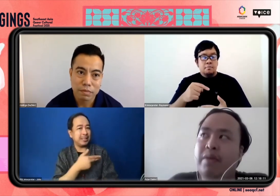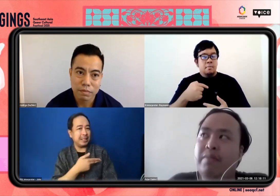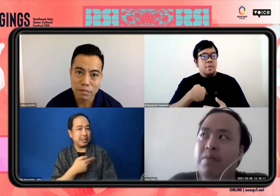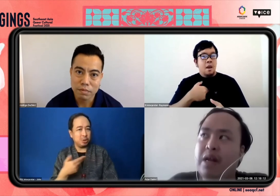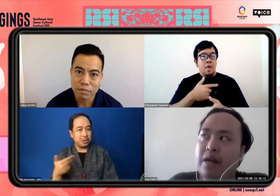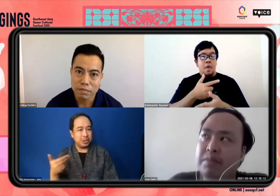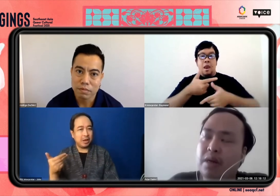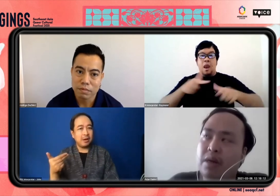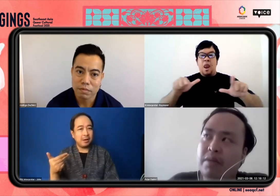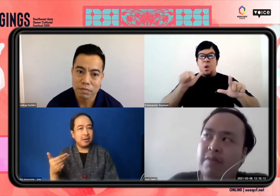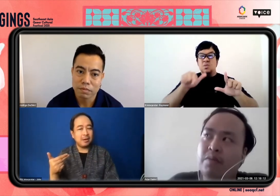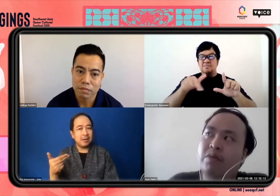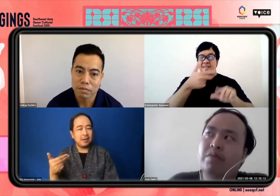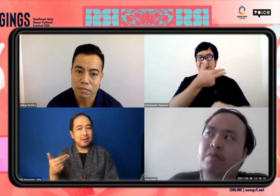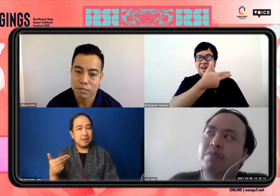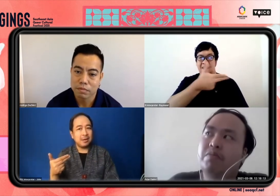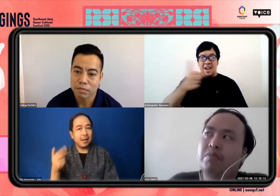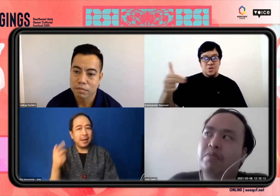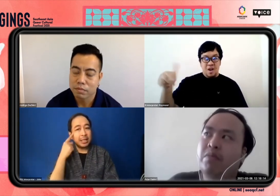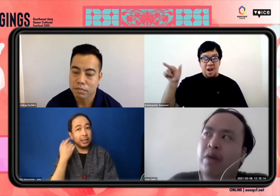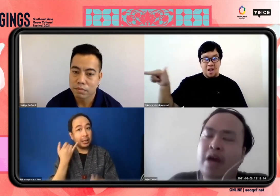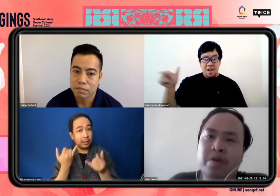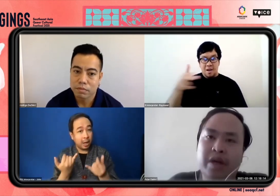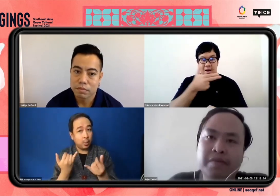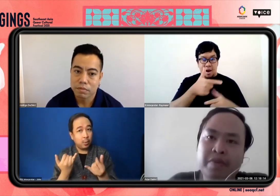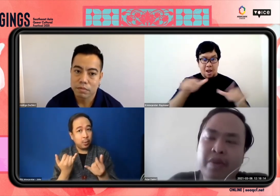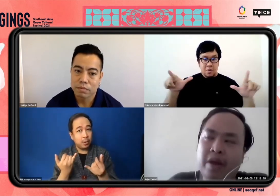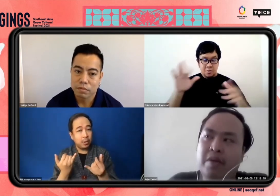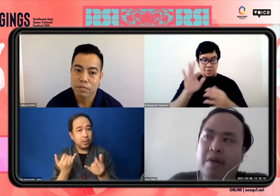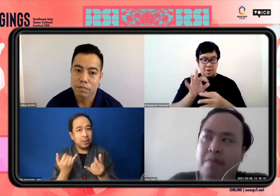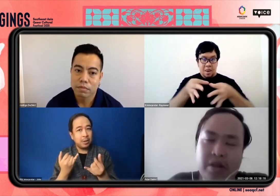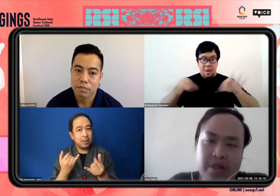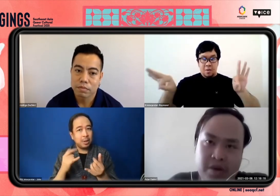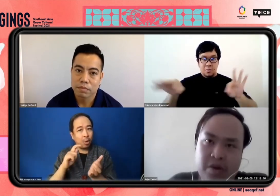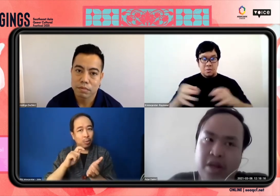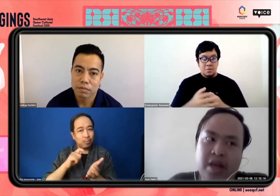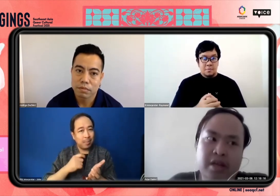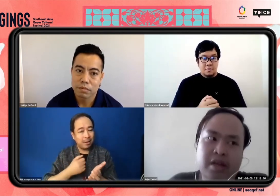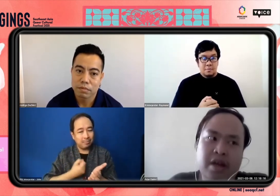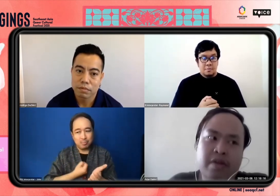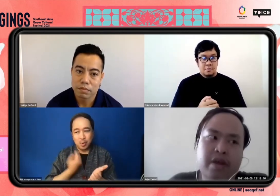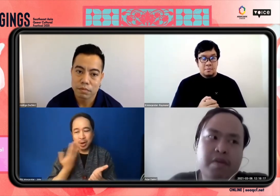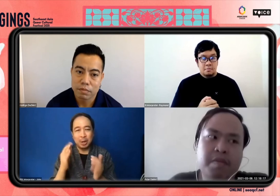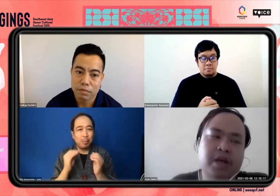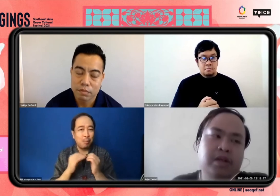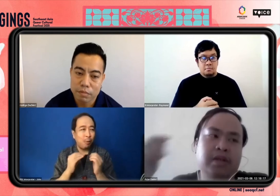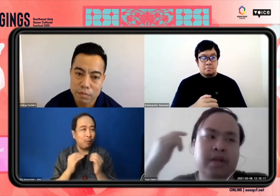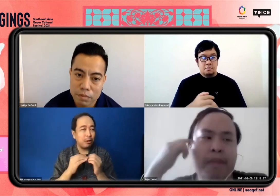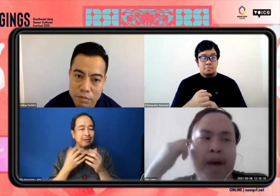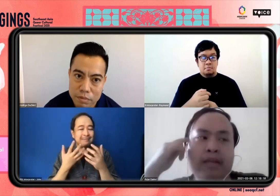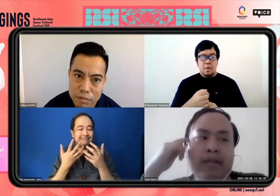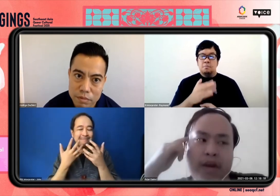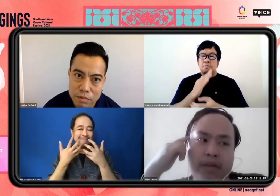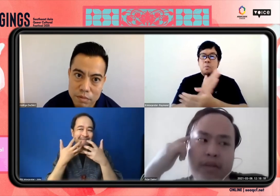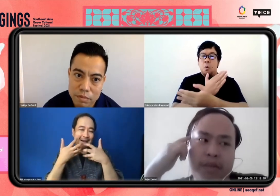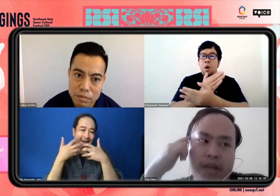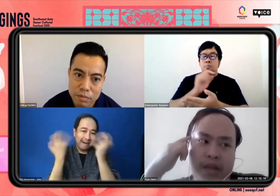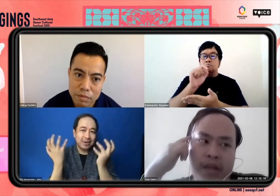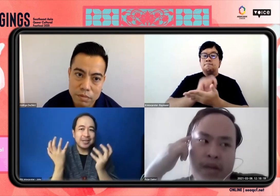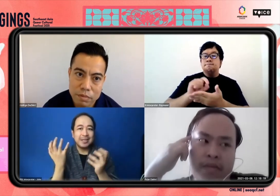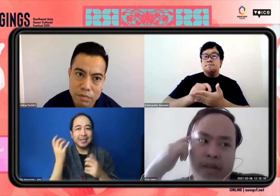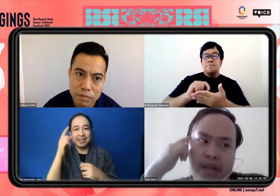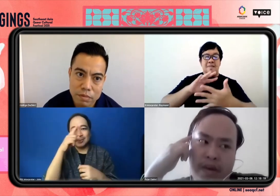And I think my writing has become even more angry and political. And I think because the past year has just